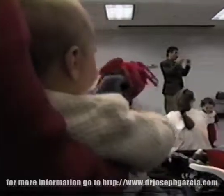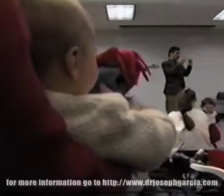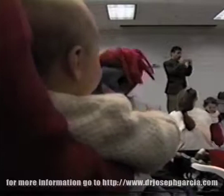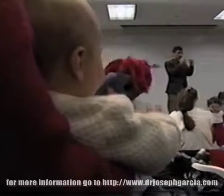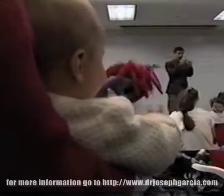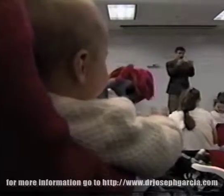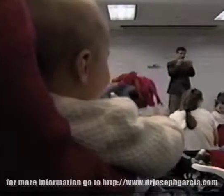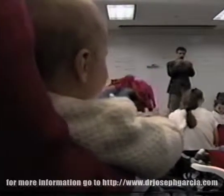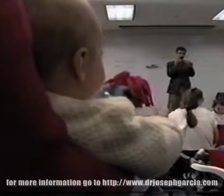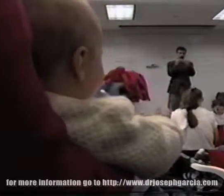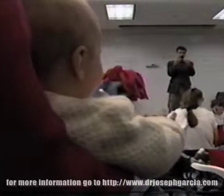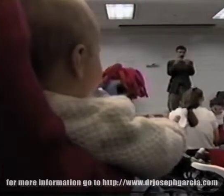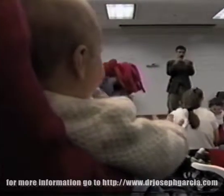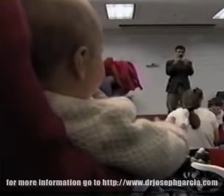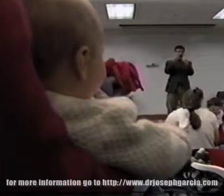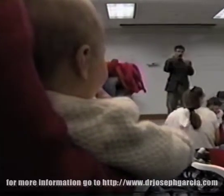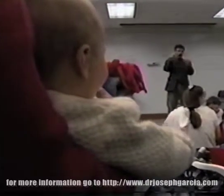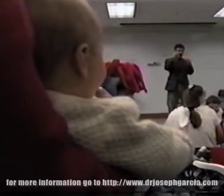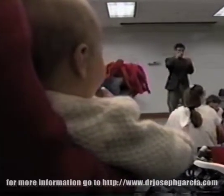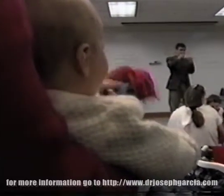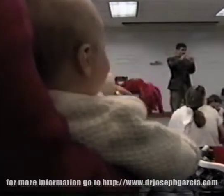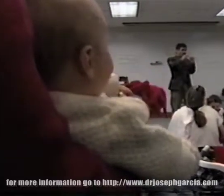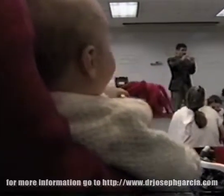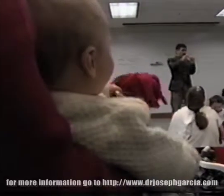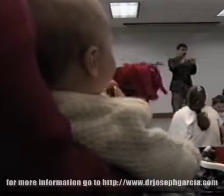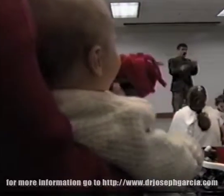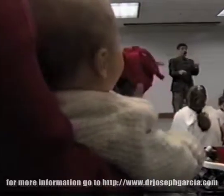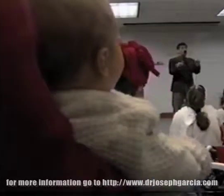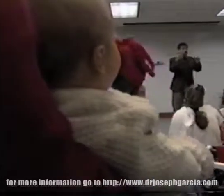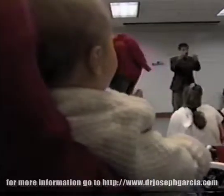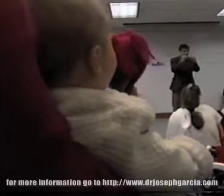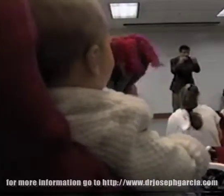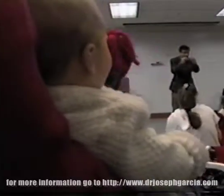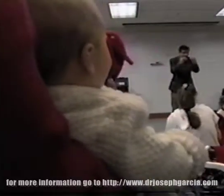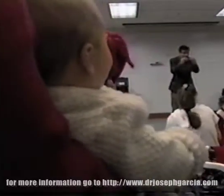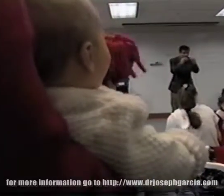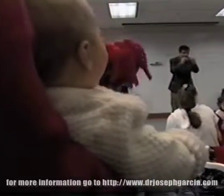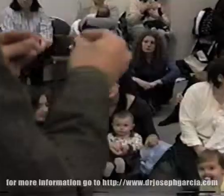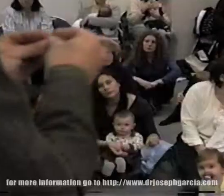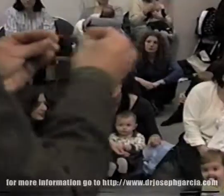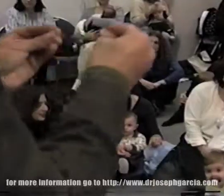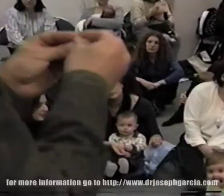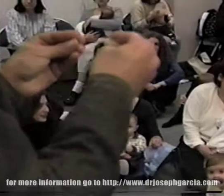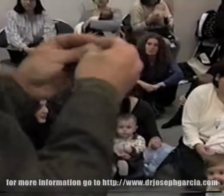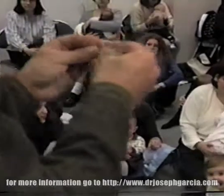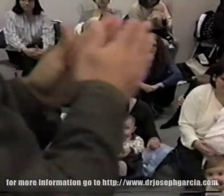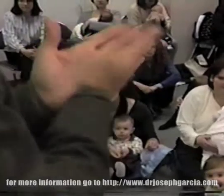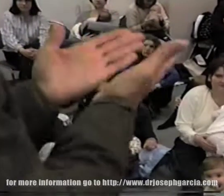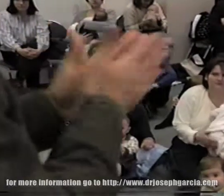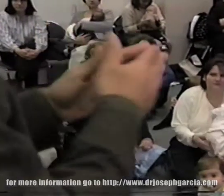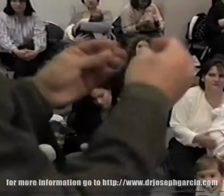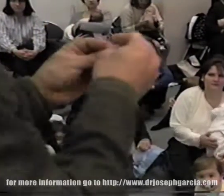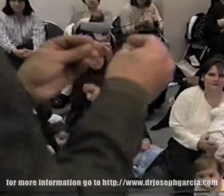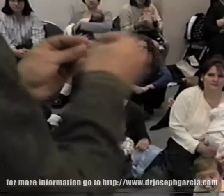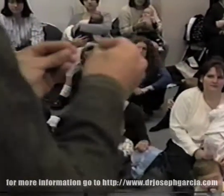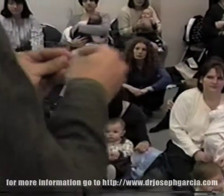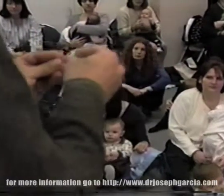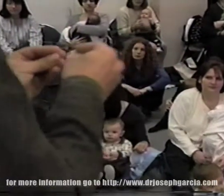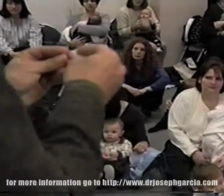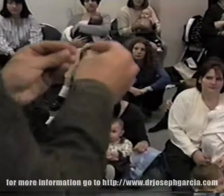for example, put the more sign right between your gaze and the child's gaze. You go, more. Eventually your child will associate this hand gesture with